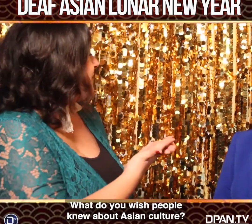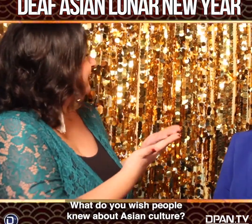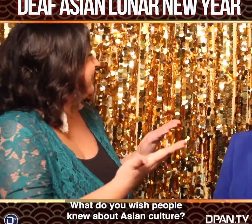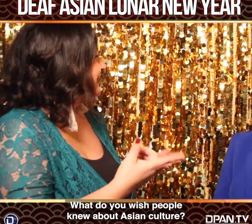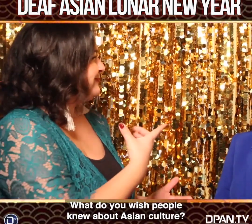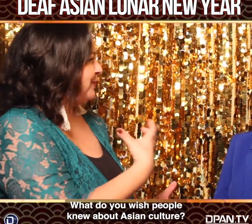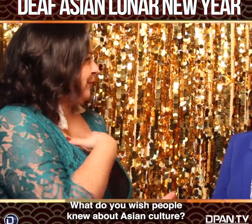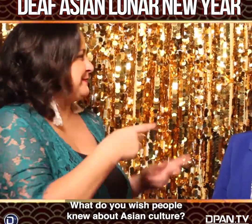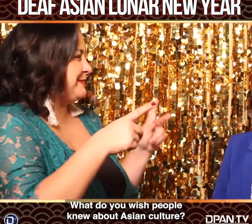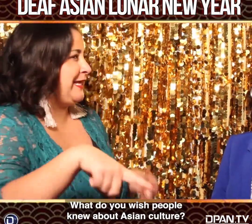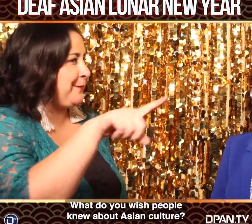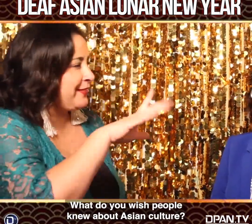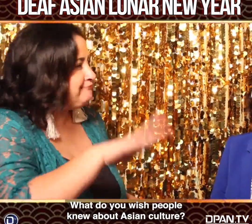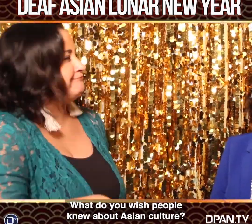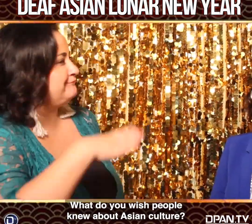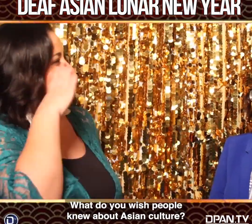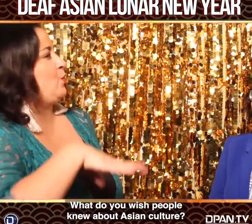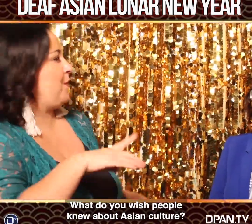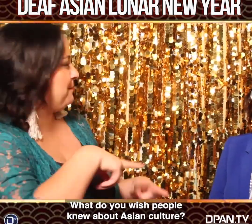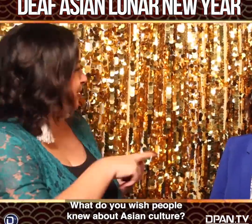What do you wish people knew about Asian culture?